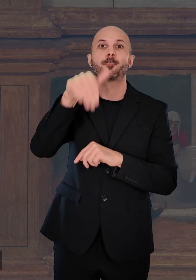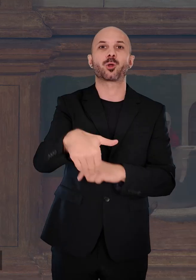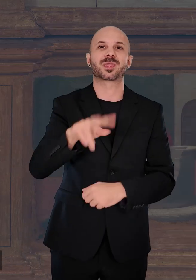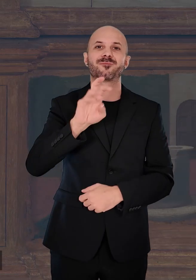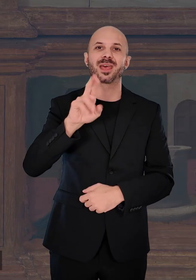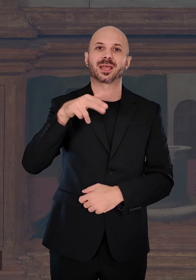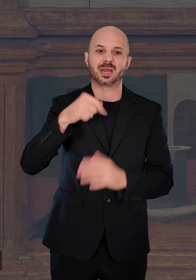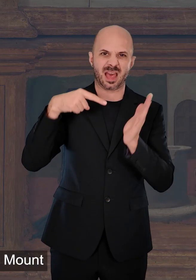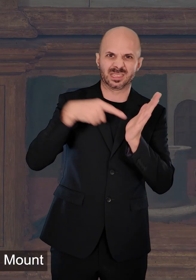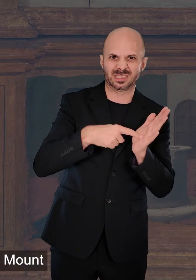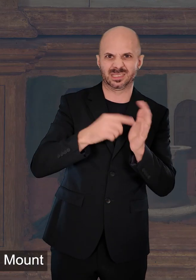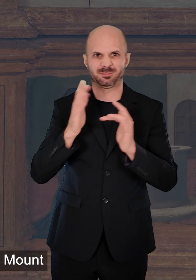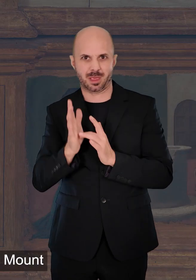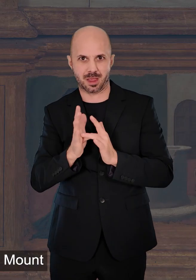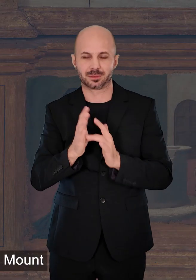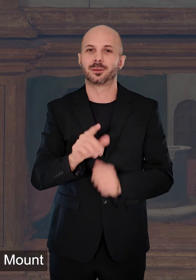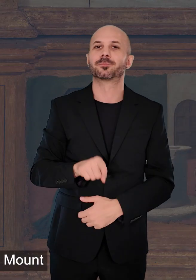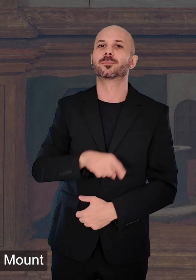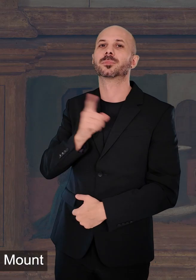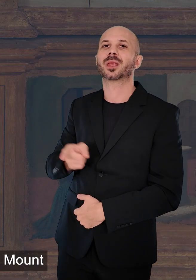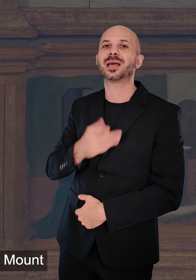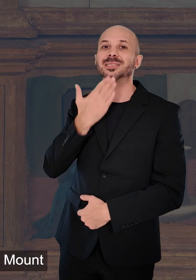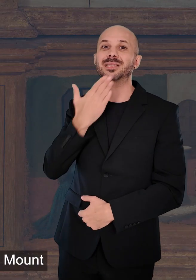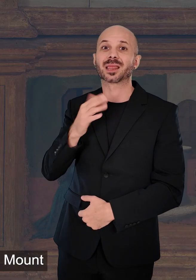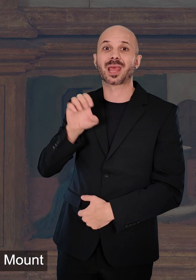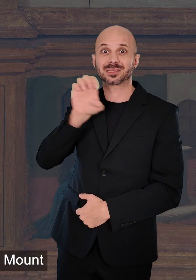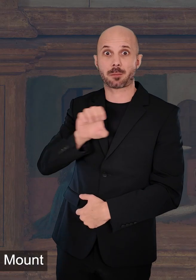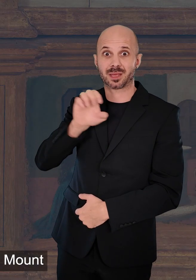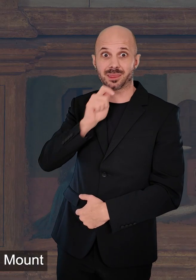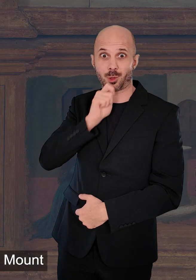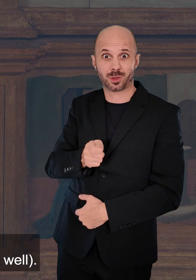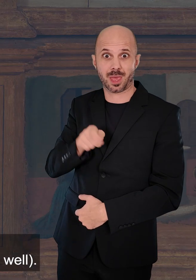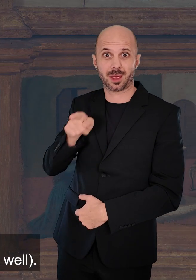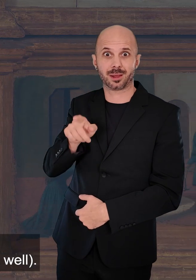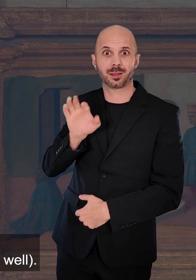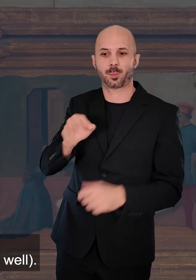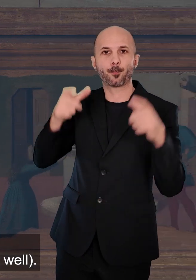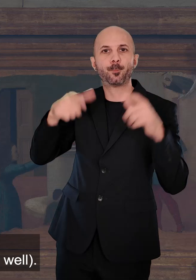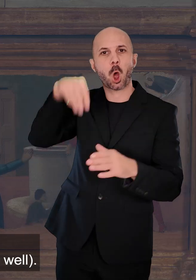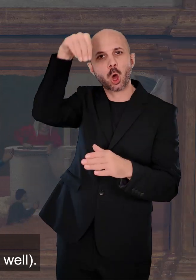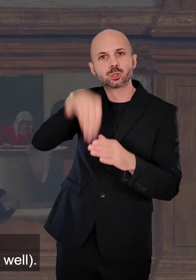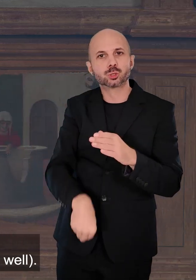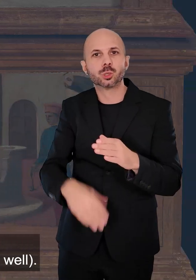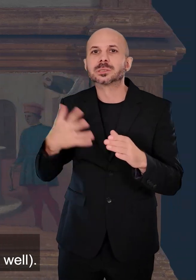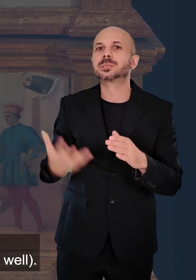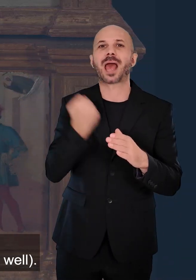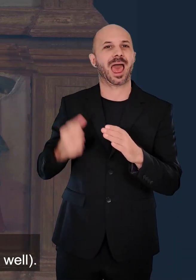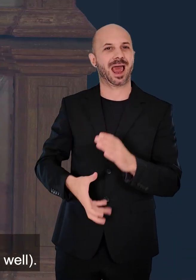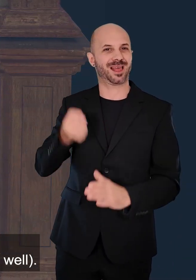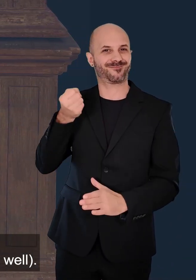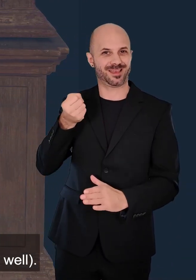the dead. Saint Francis received the stigmata on Mount Laverna, and Saint